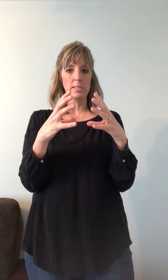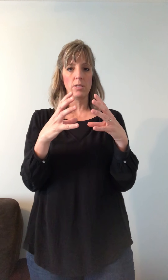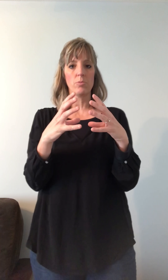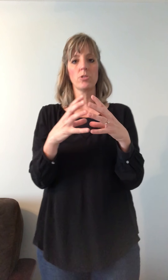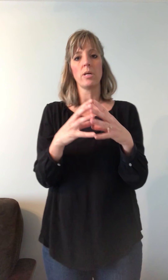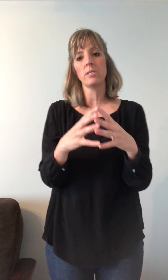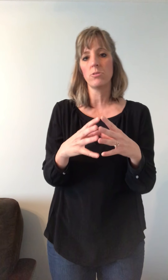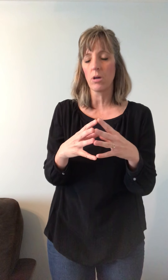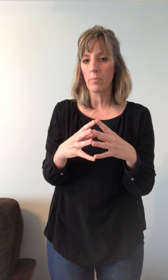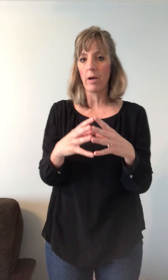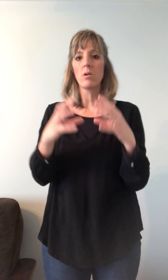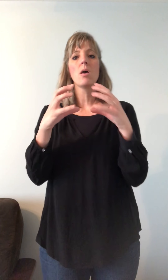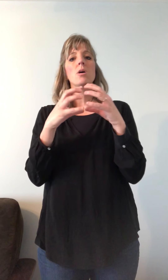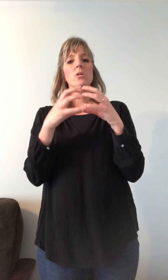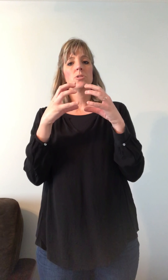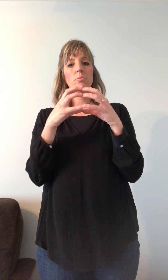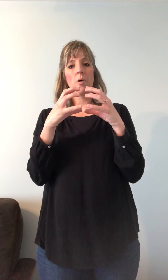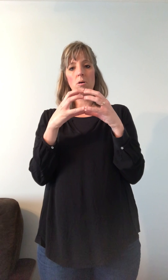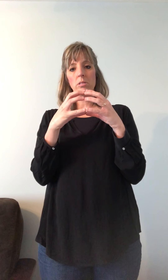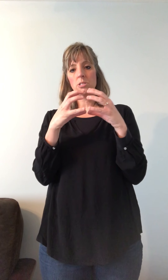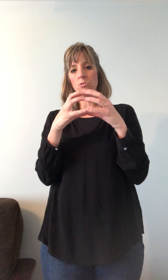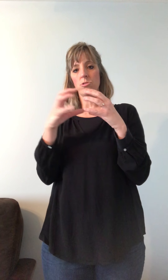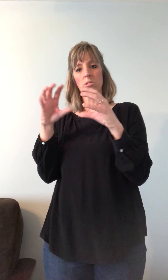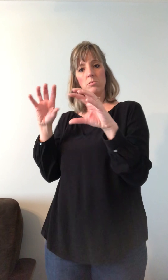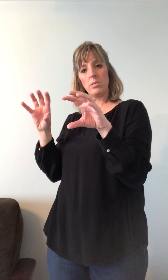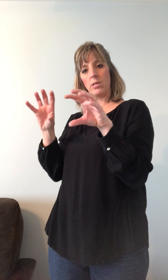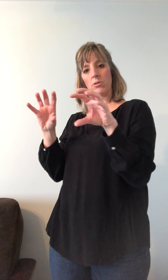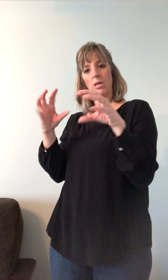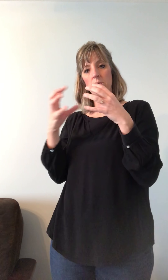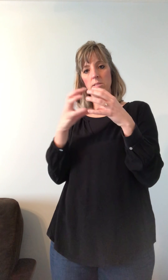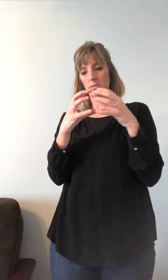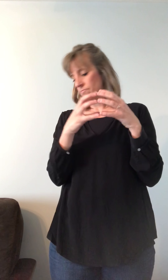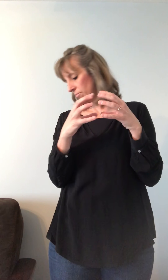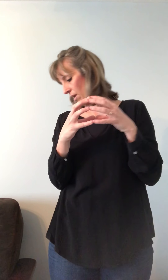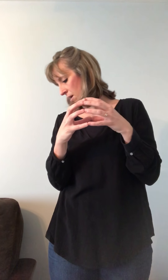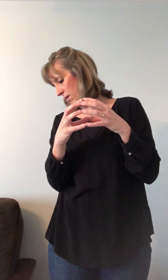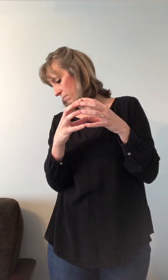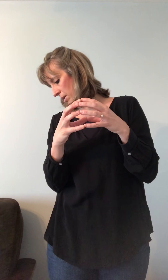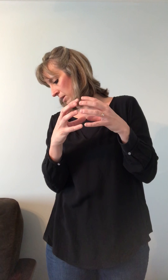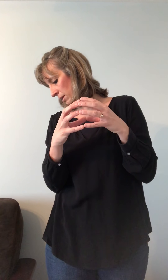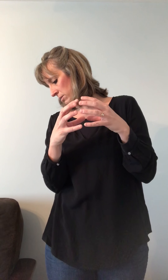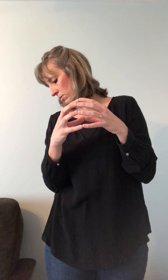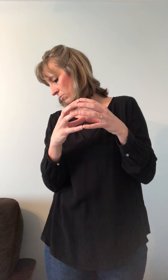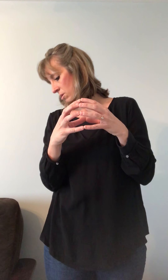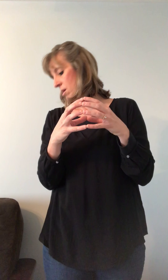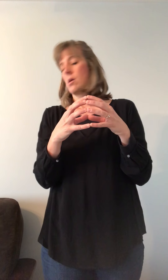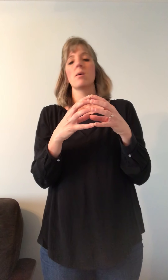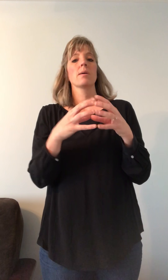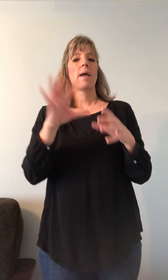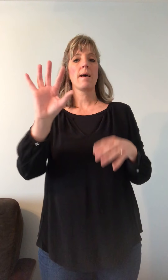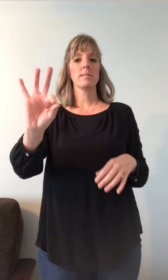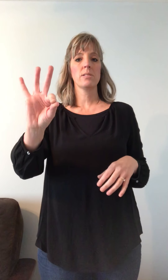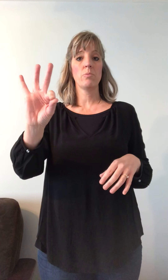that you are trying to talk about. So ball is you just take your hands and make it like so. Cat is you make